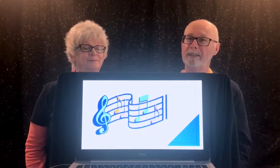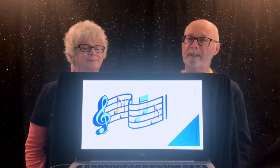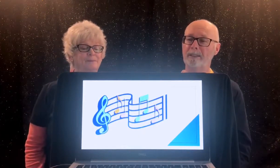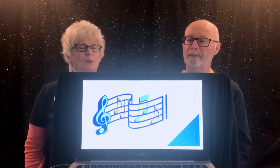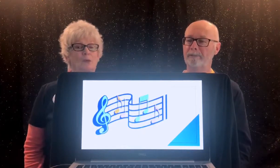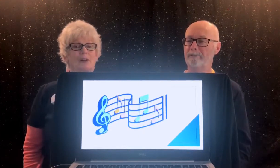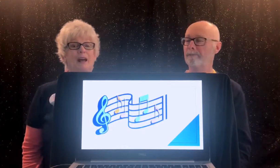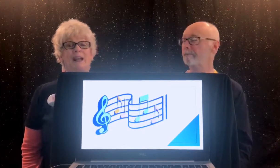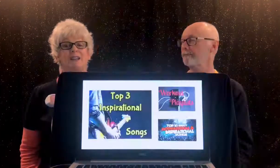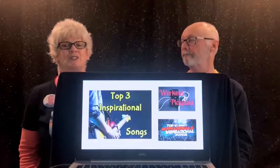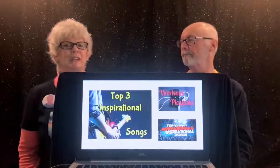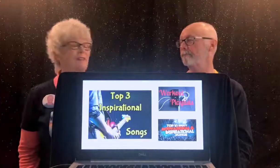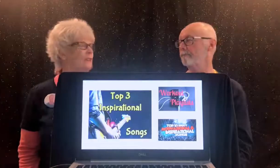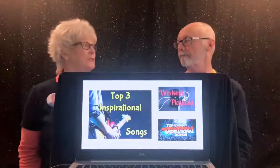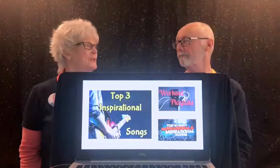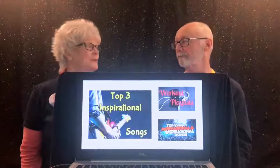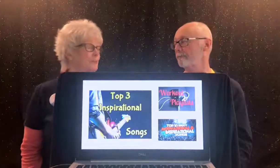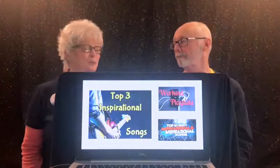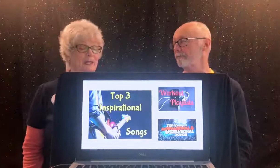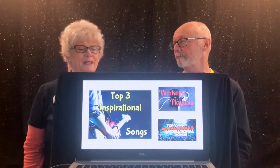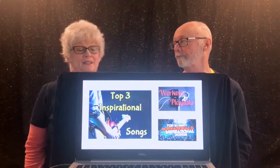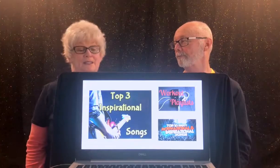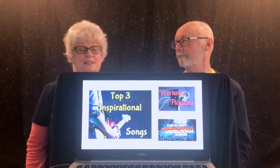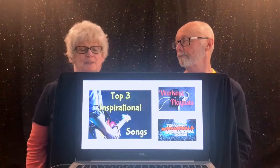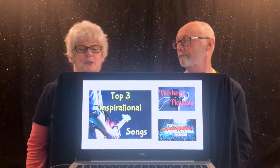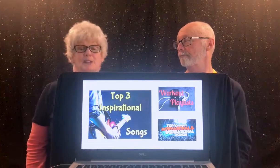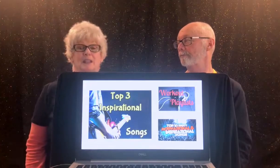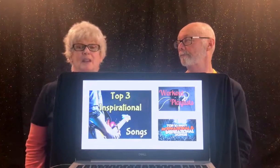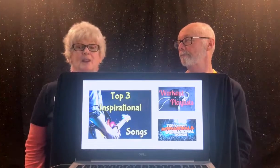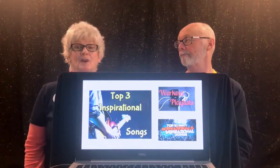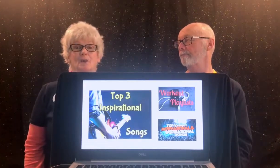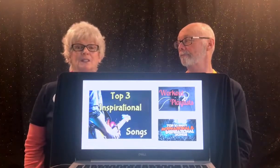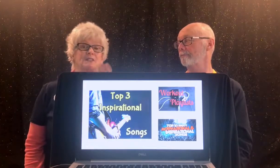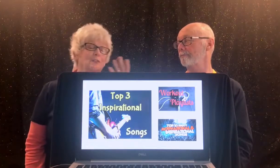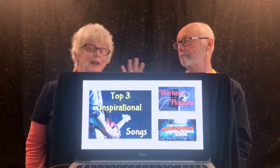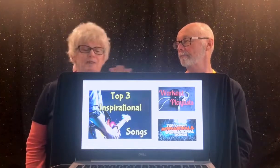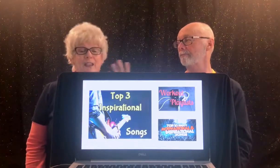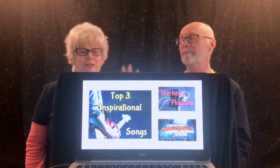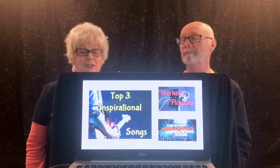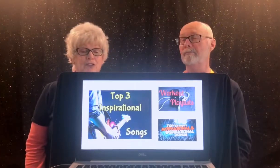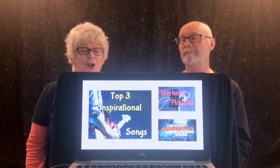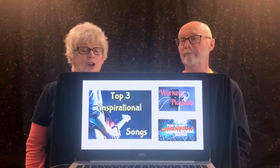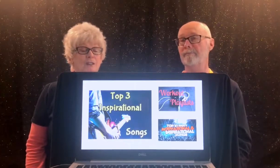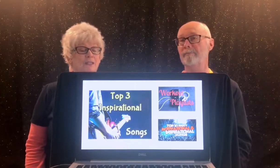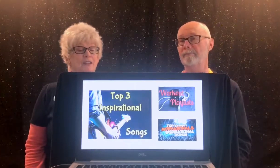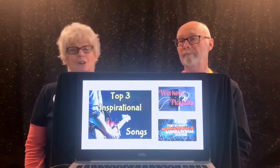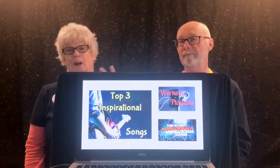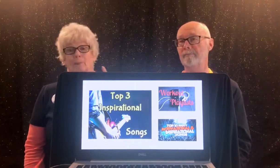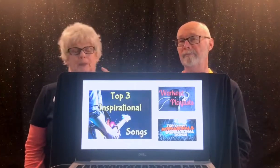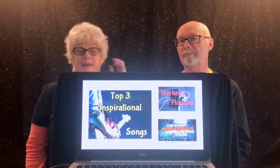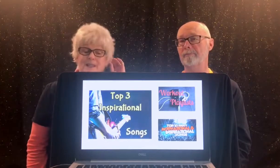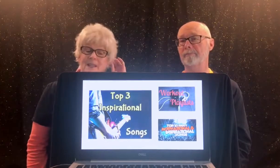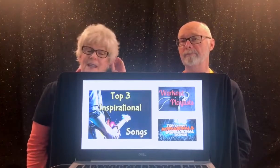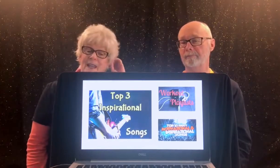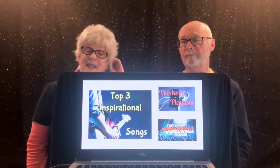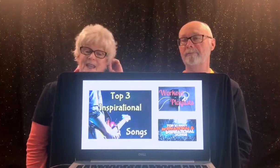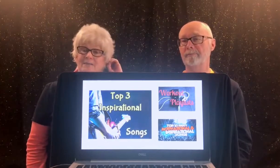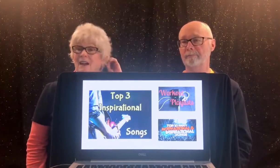message. Well, I actually have 3 different playlists of music. One is for my favorite songs that are upbeat and I